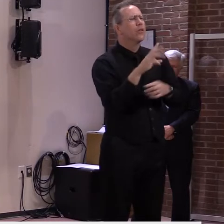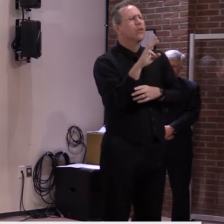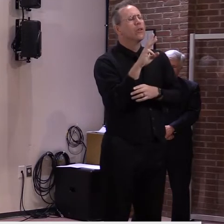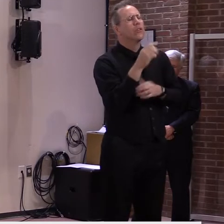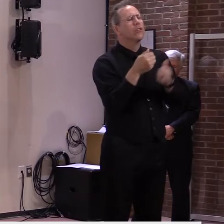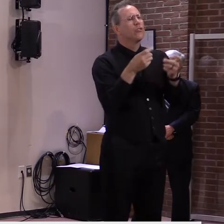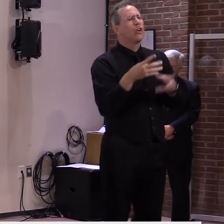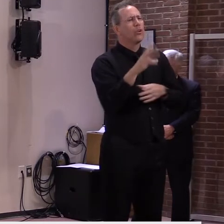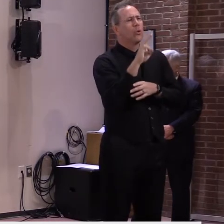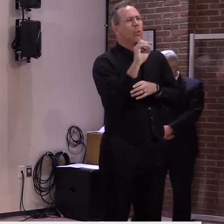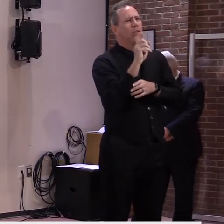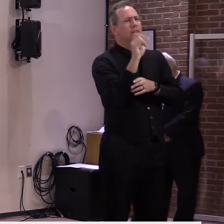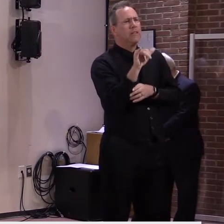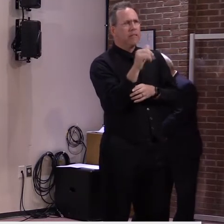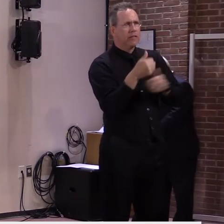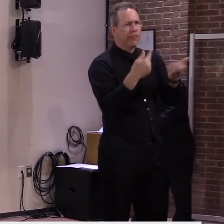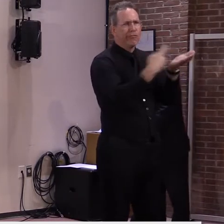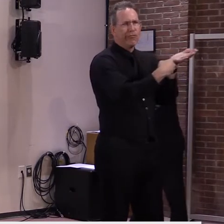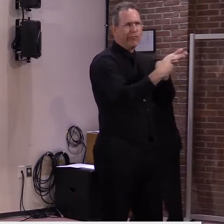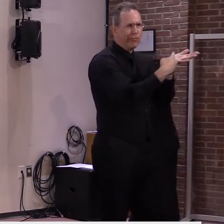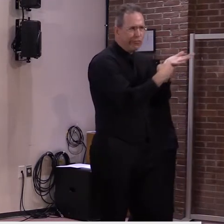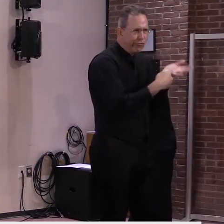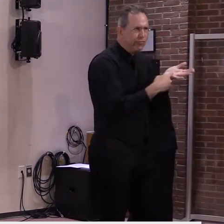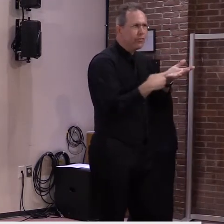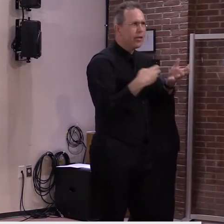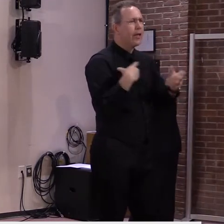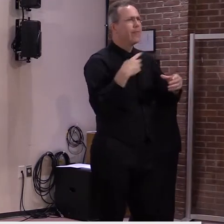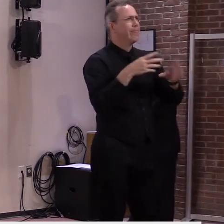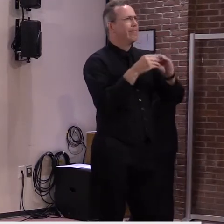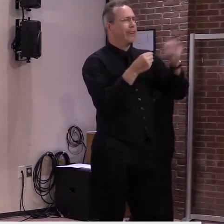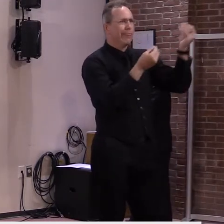in vaccines. She said, and I quote,